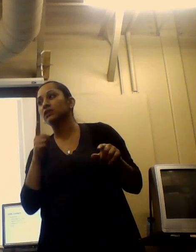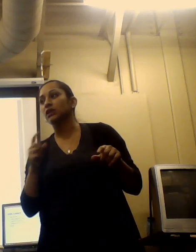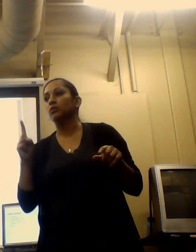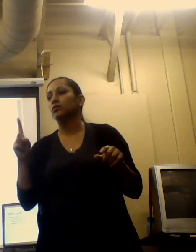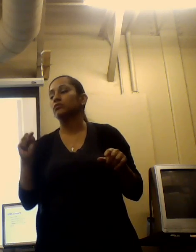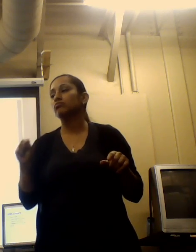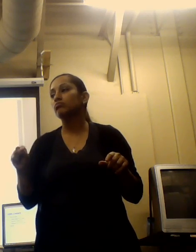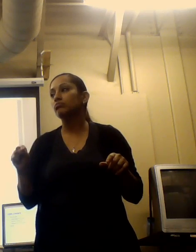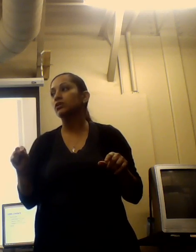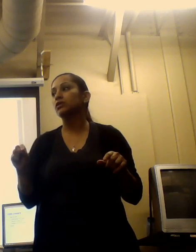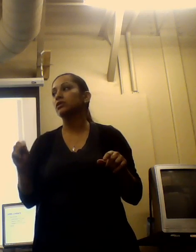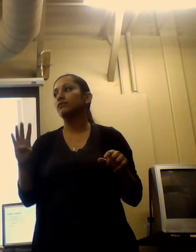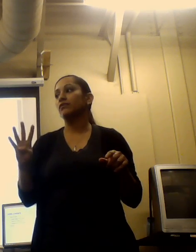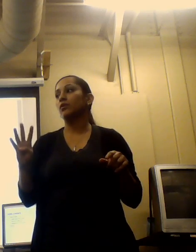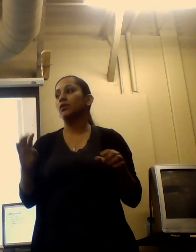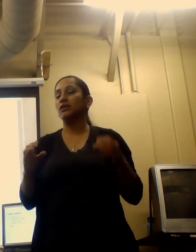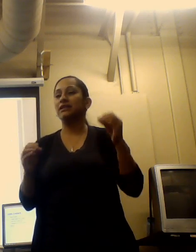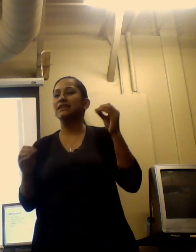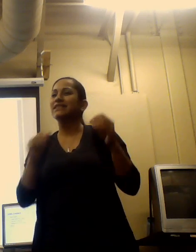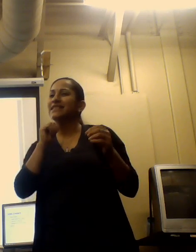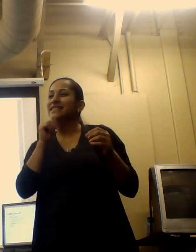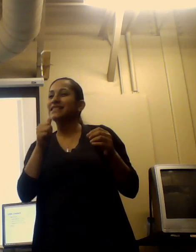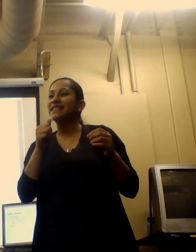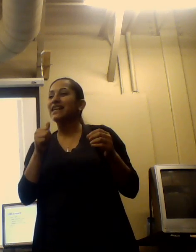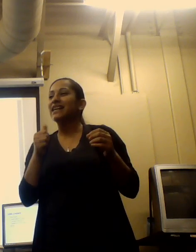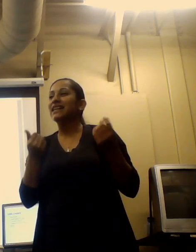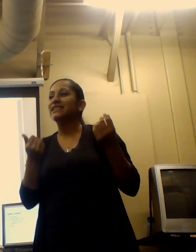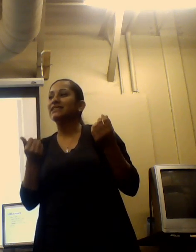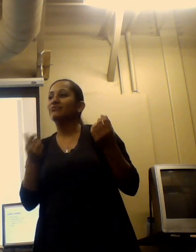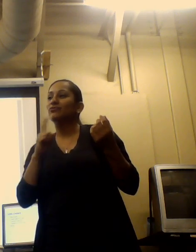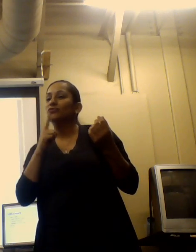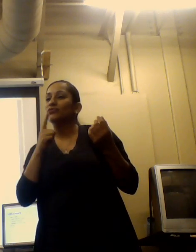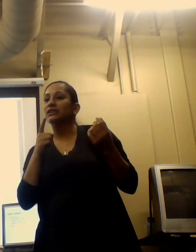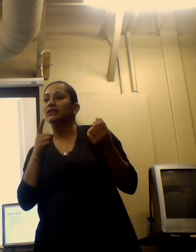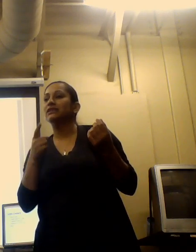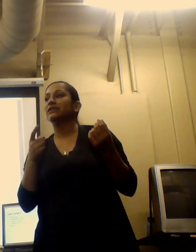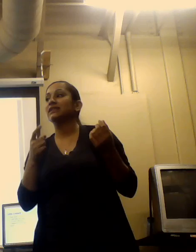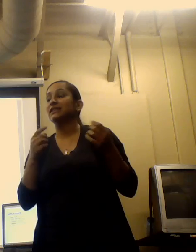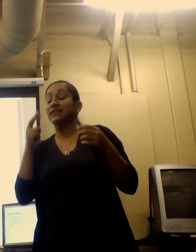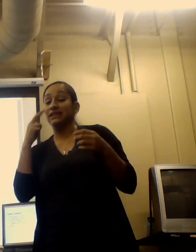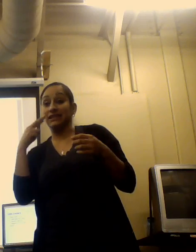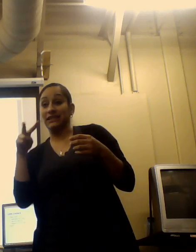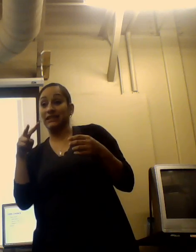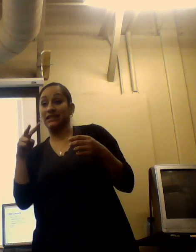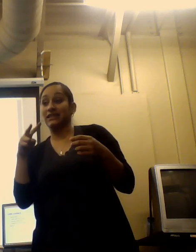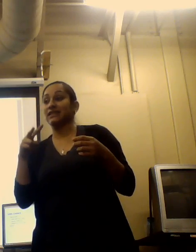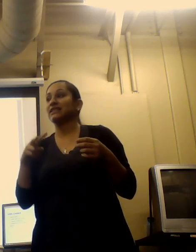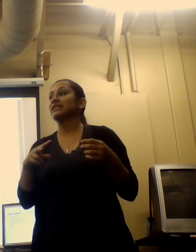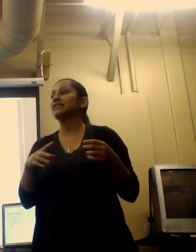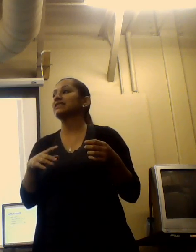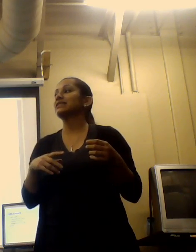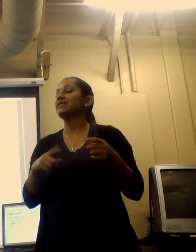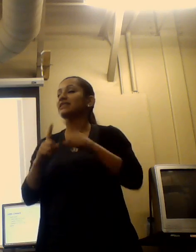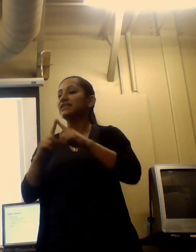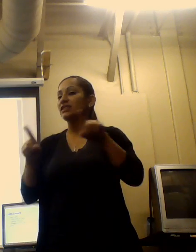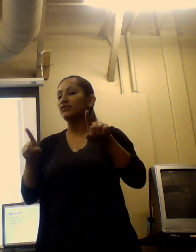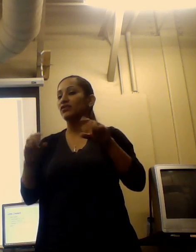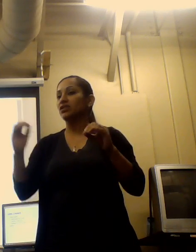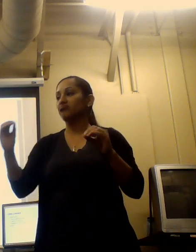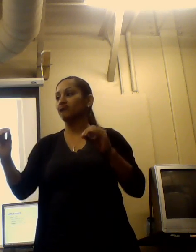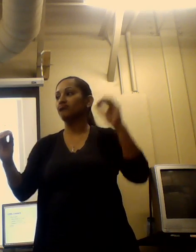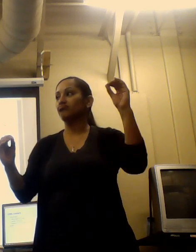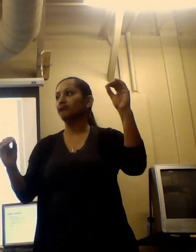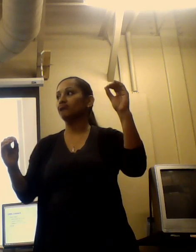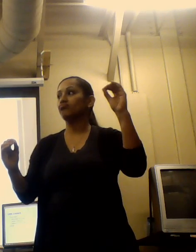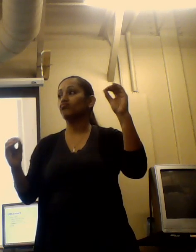1.4. Doesn't seem like a huge difference, but that's significantly more light. It's 2 times as much light